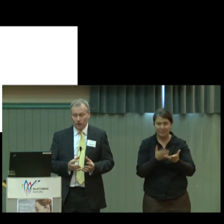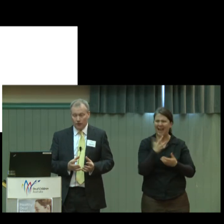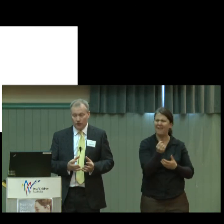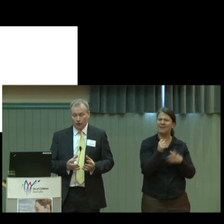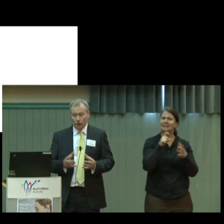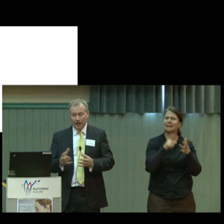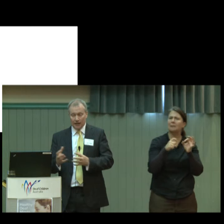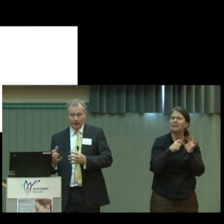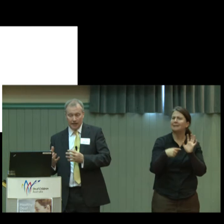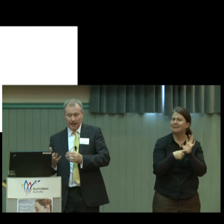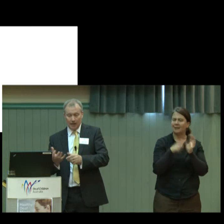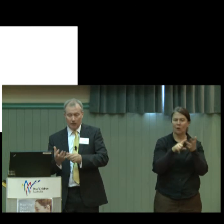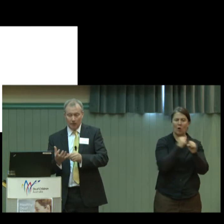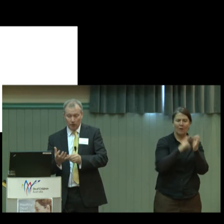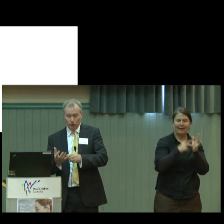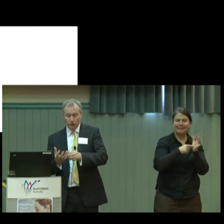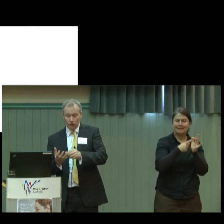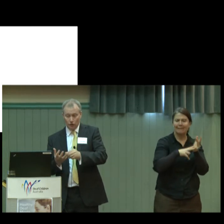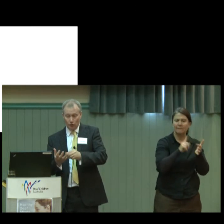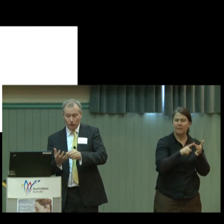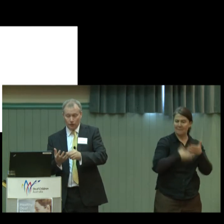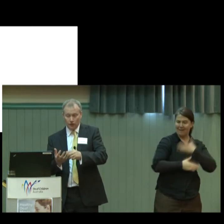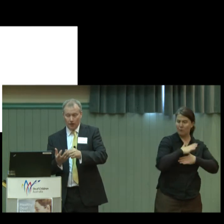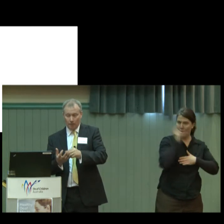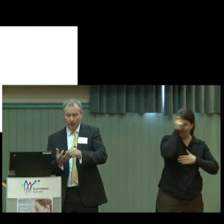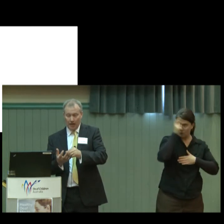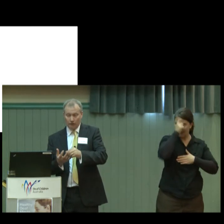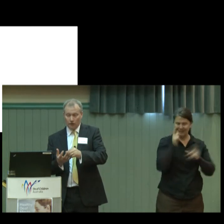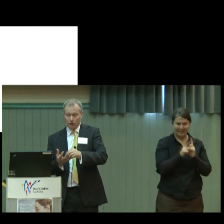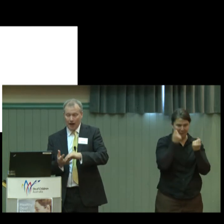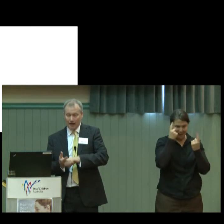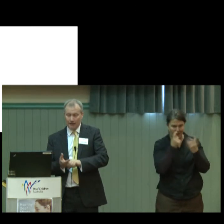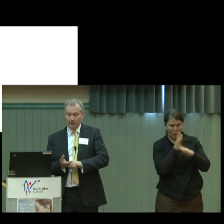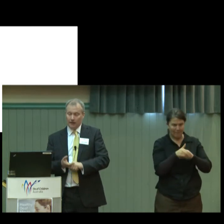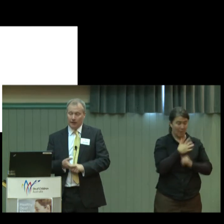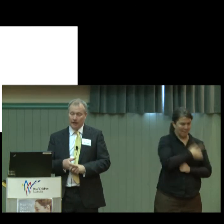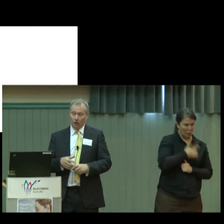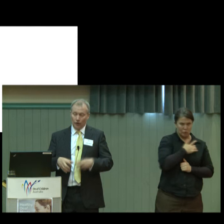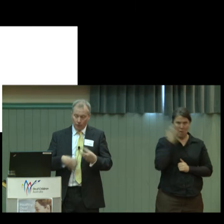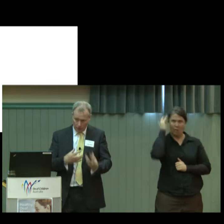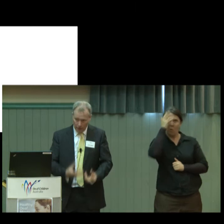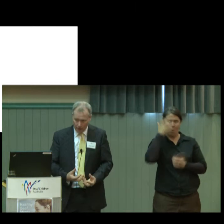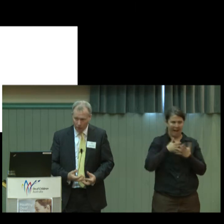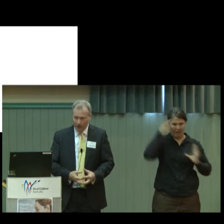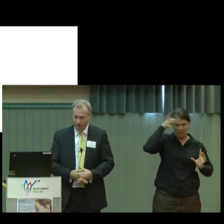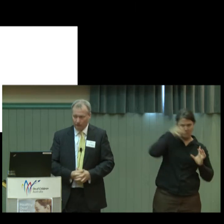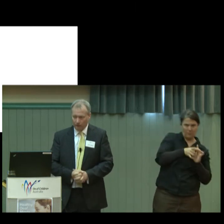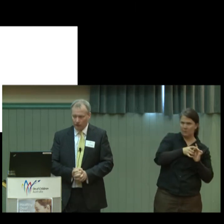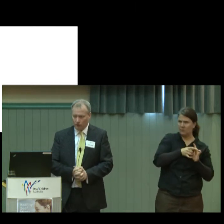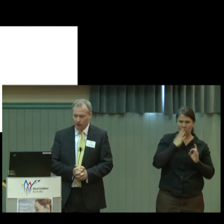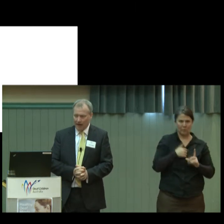therapy, which is really understanding how emotions, thoughts and behaviour interact, although we